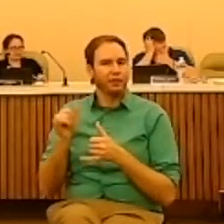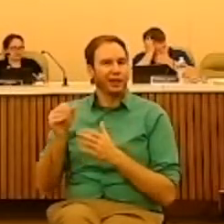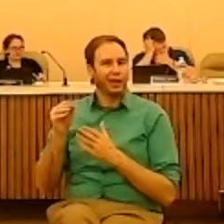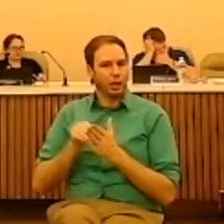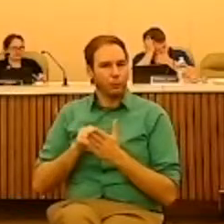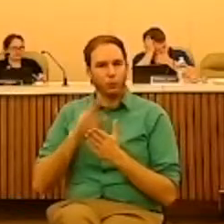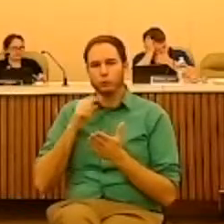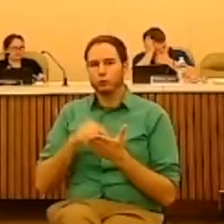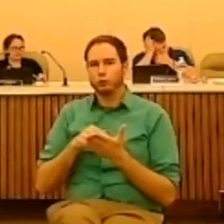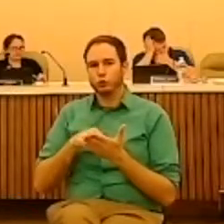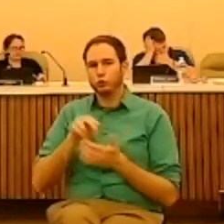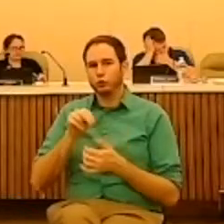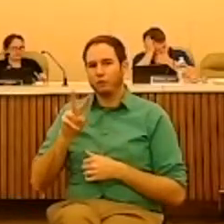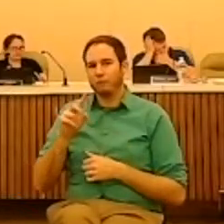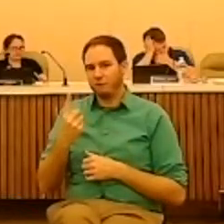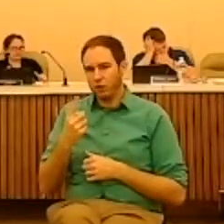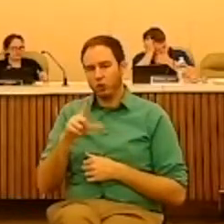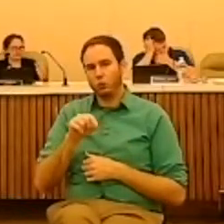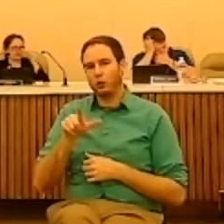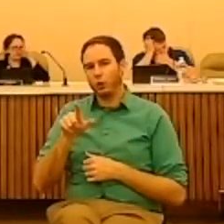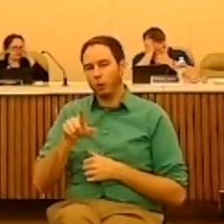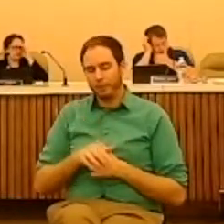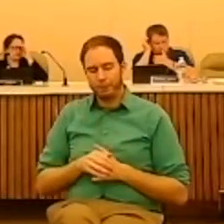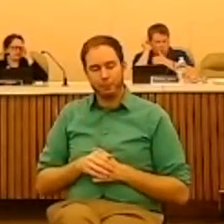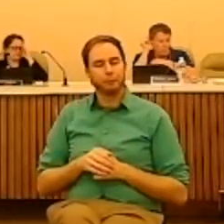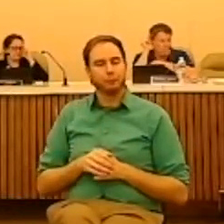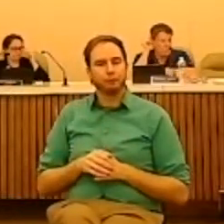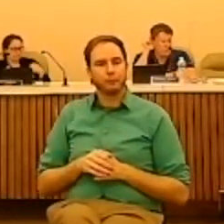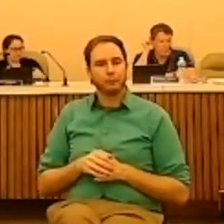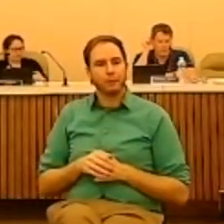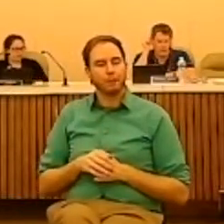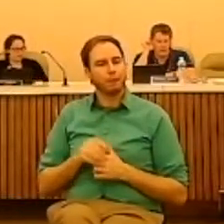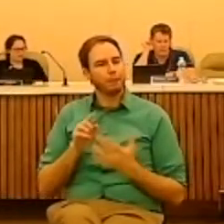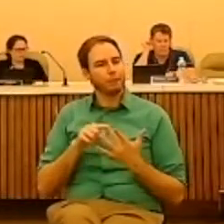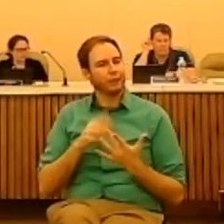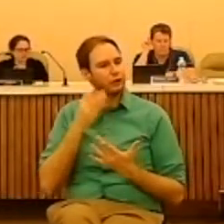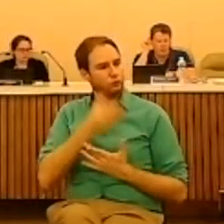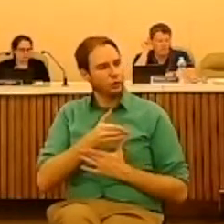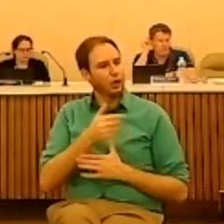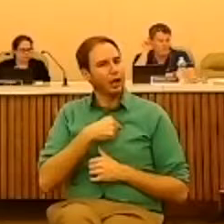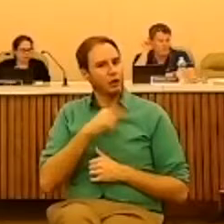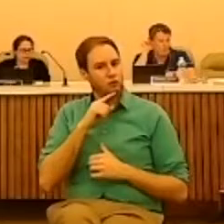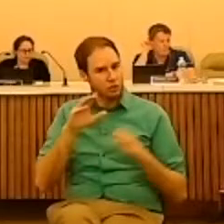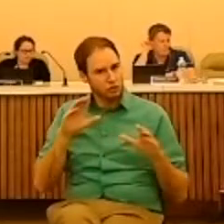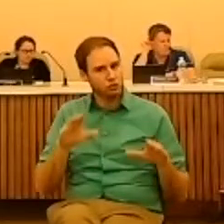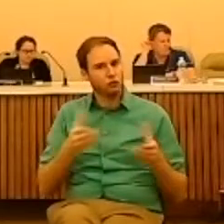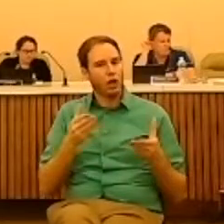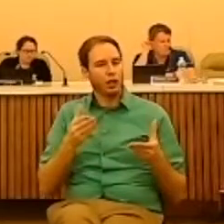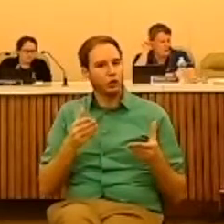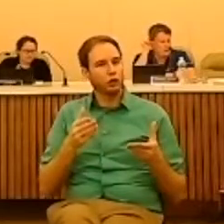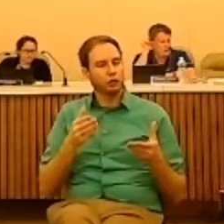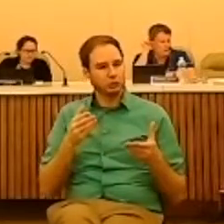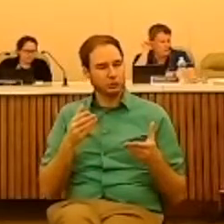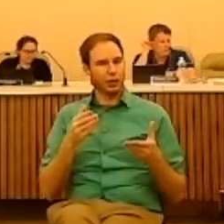applications are due by November 1st, 2021. So let me interject there. I strongly encourage